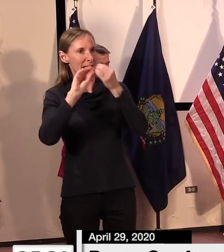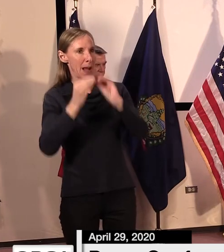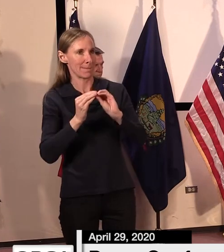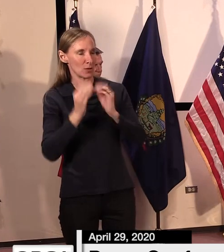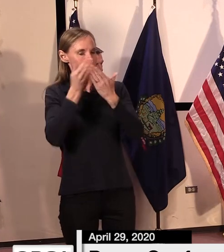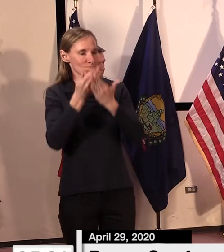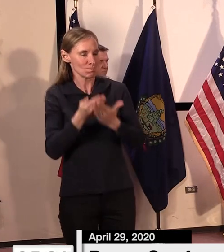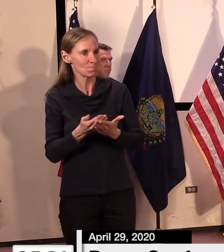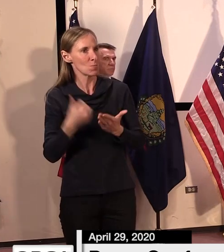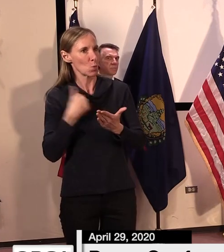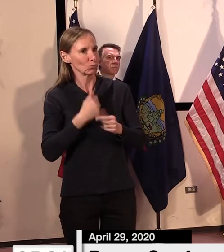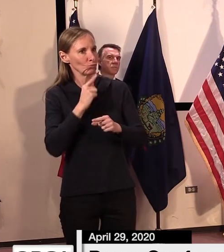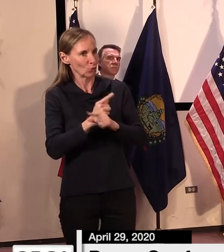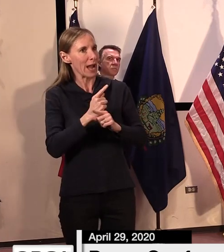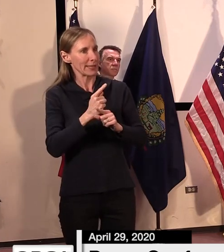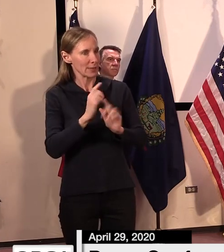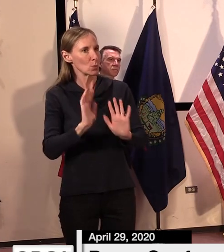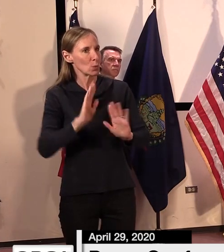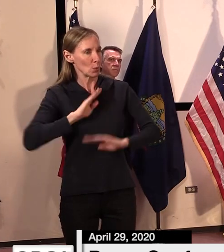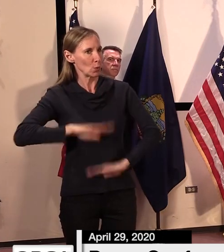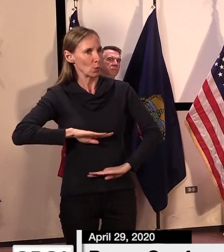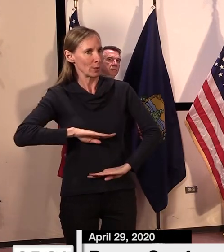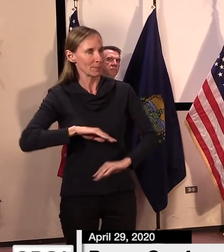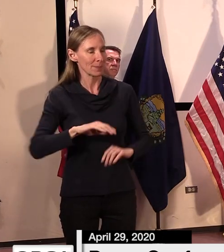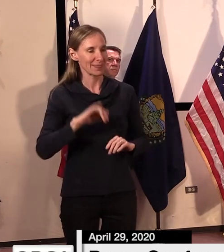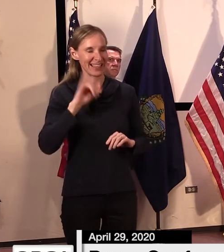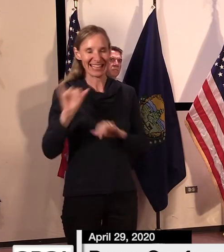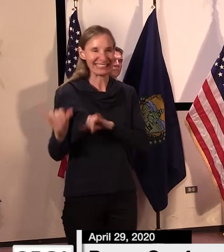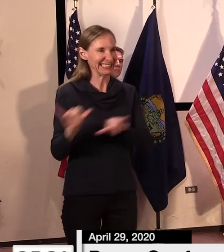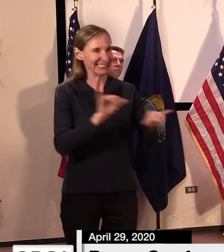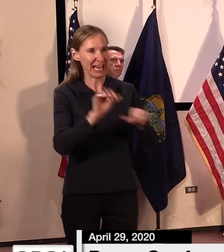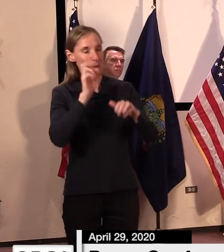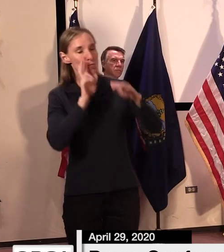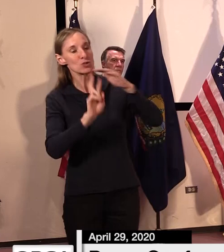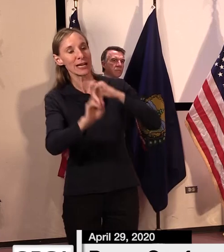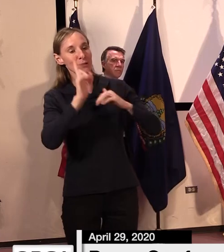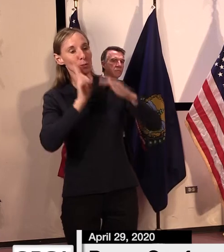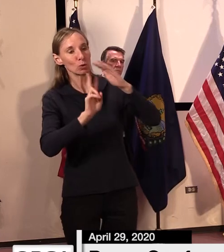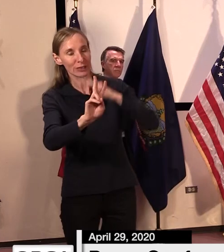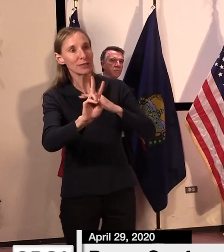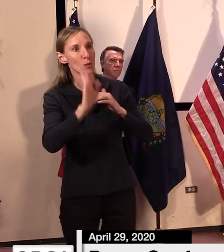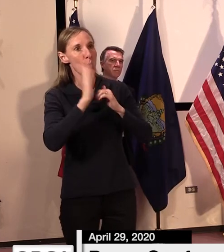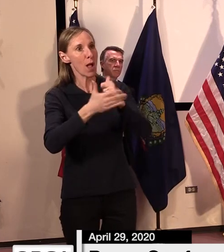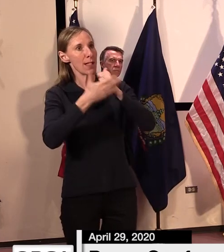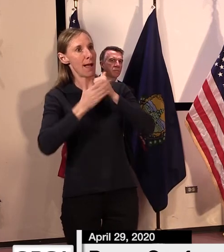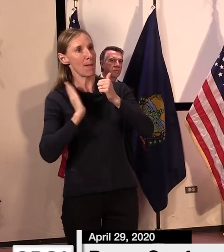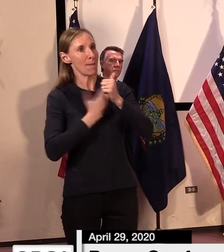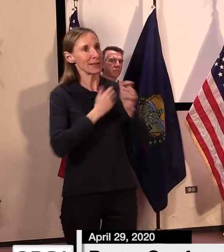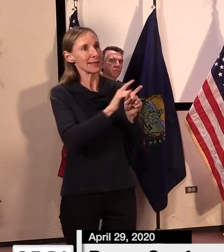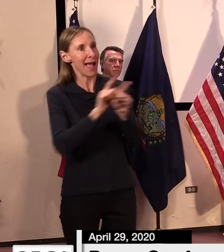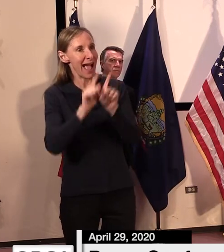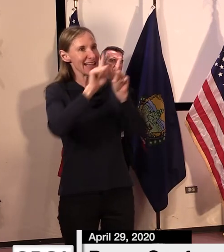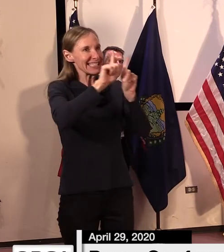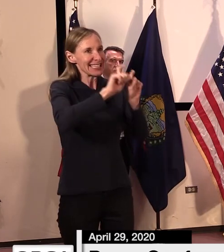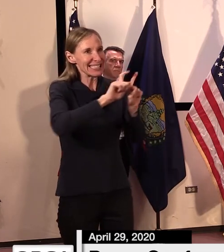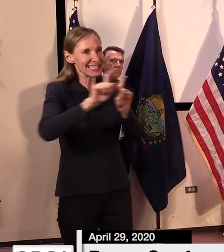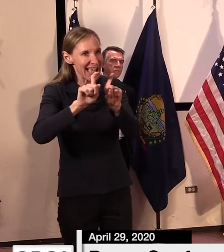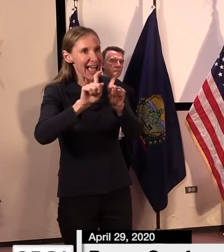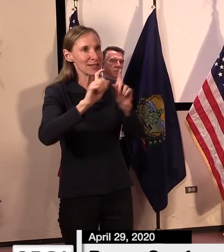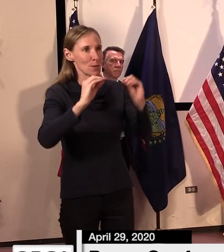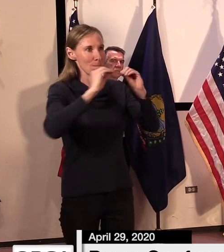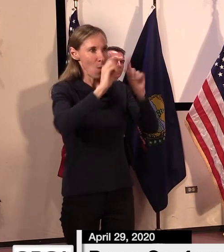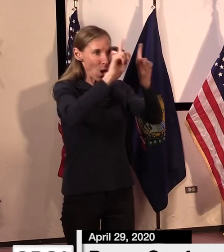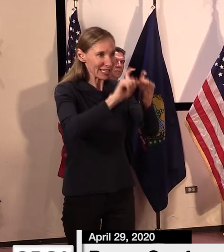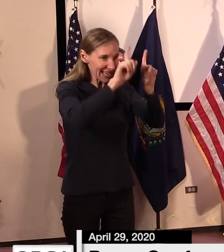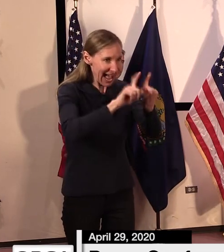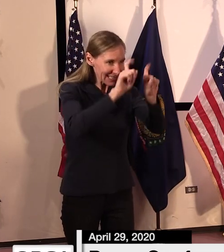can be done in as an informed way, because our data will be very rigorous, there'll be